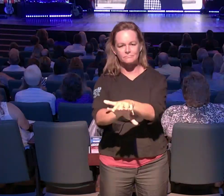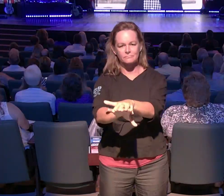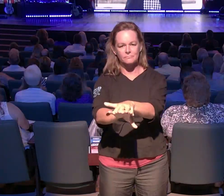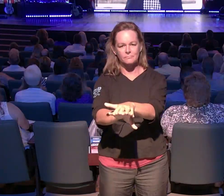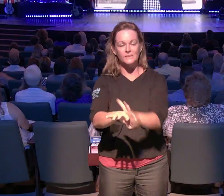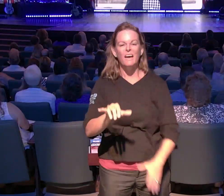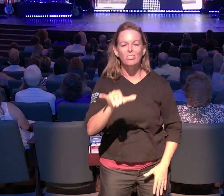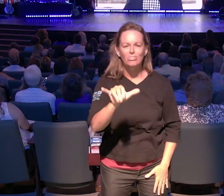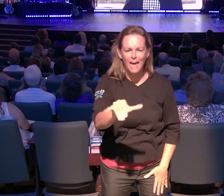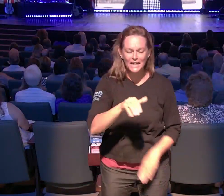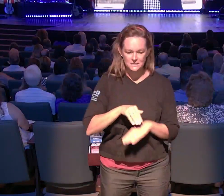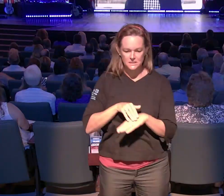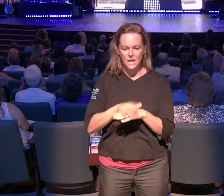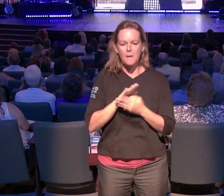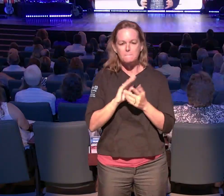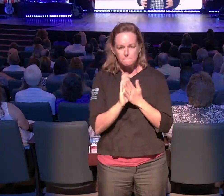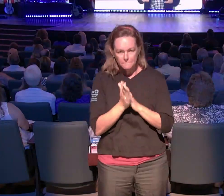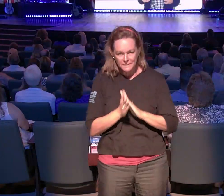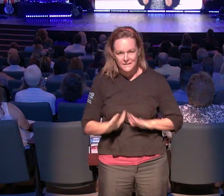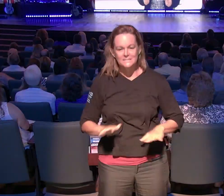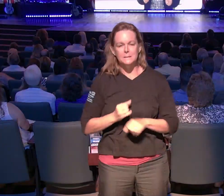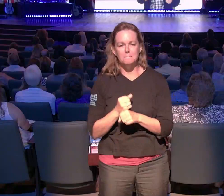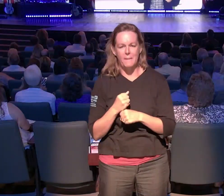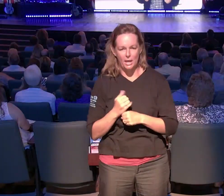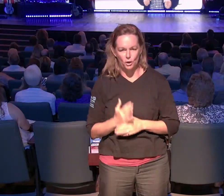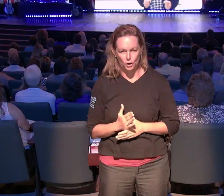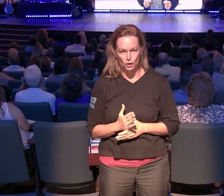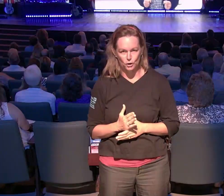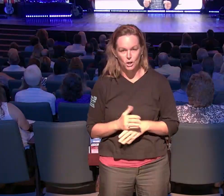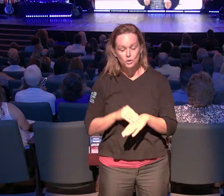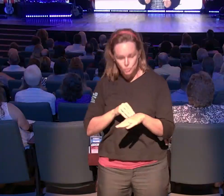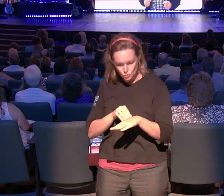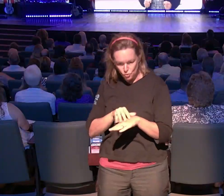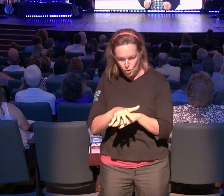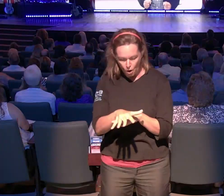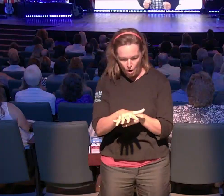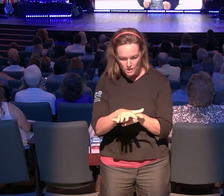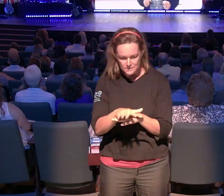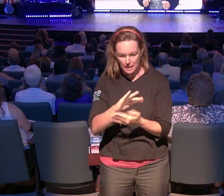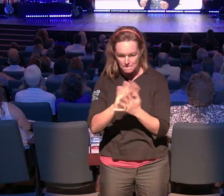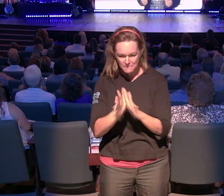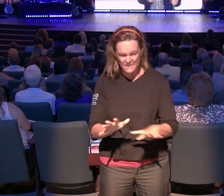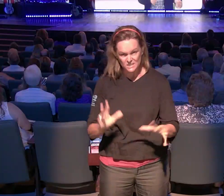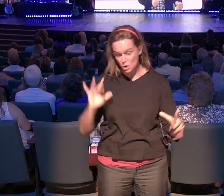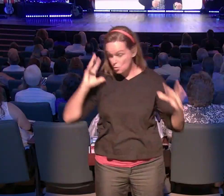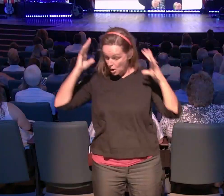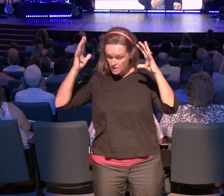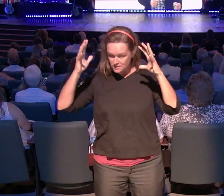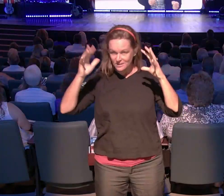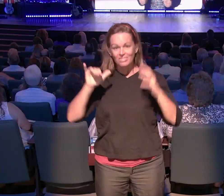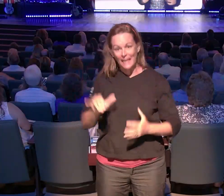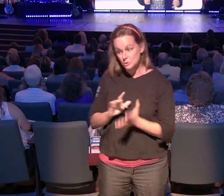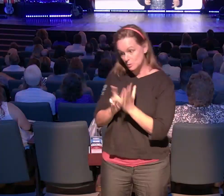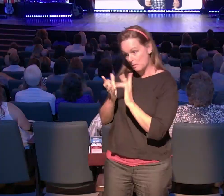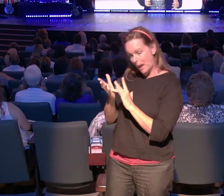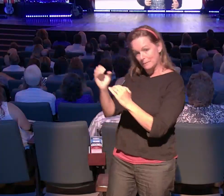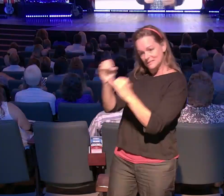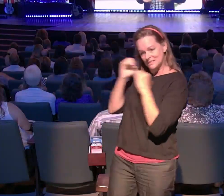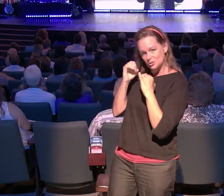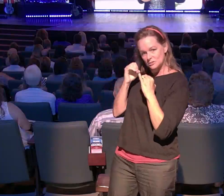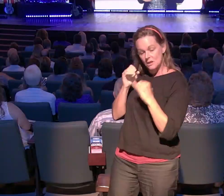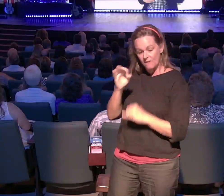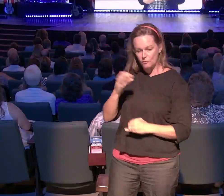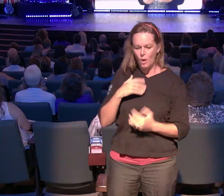the opportunity to model unity, to be peacemakers. And the Bible says that where there is unity, where there is